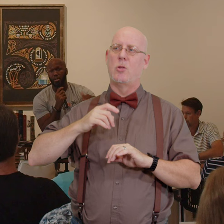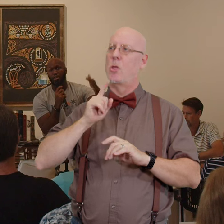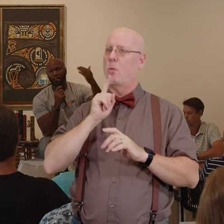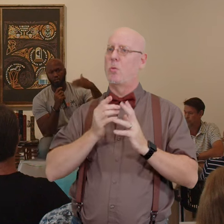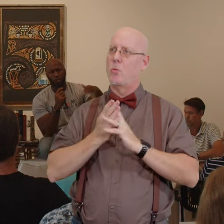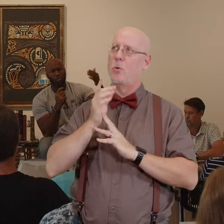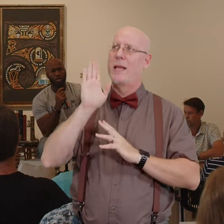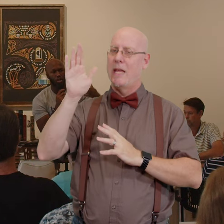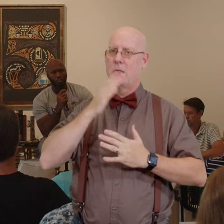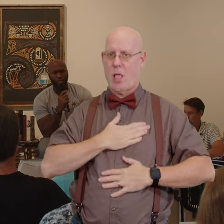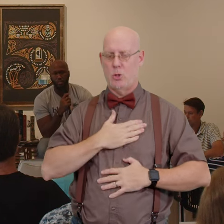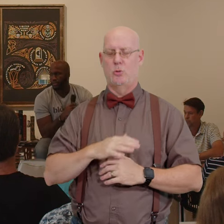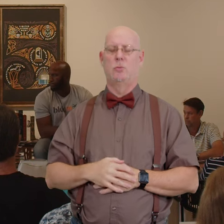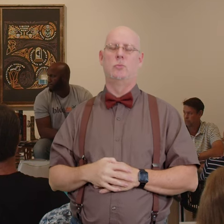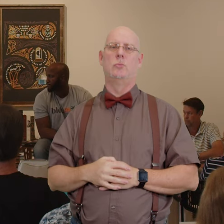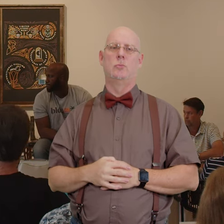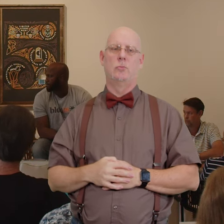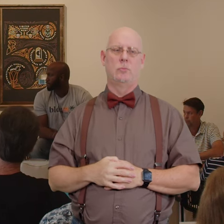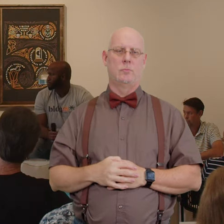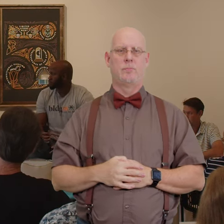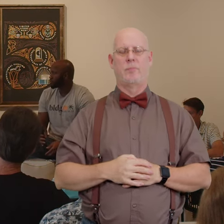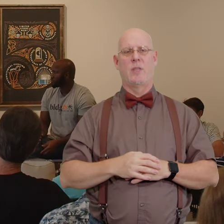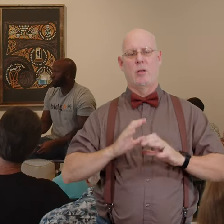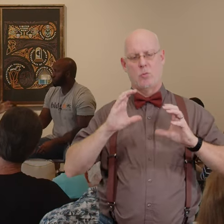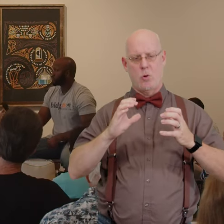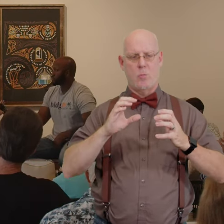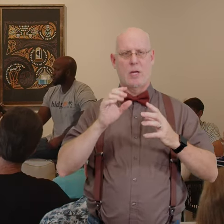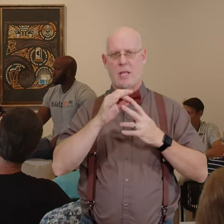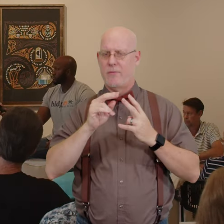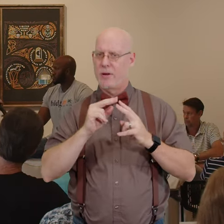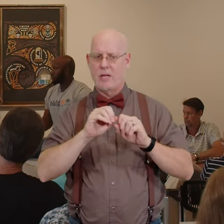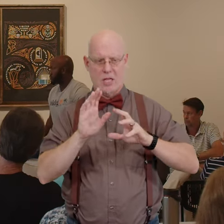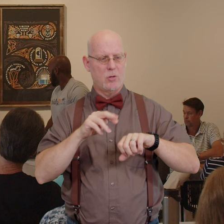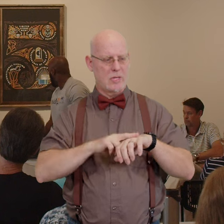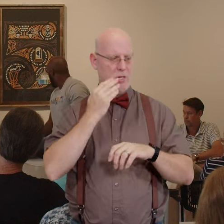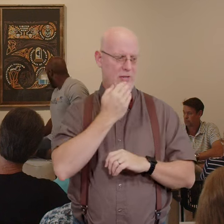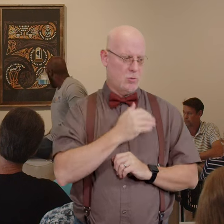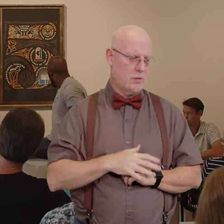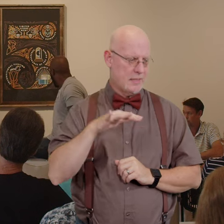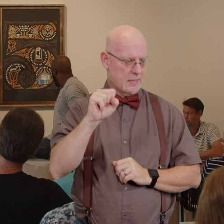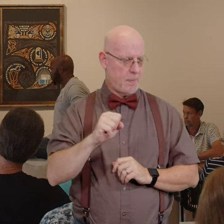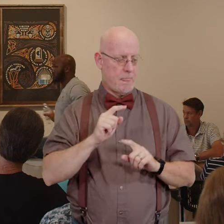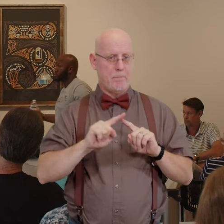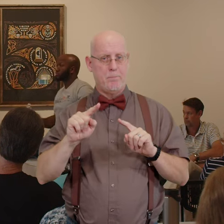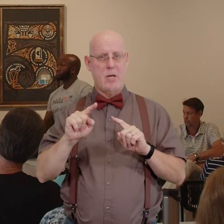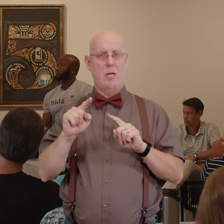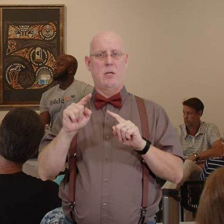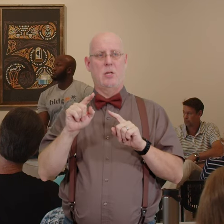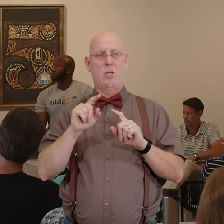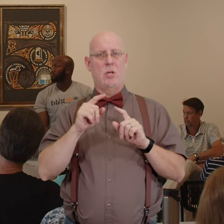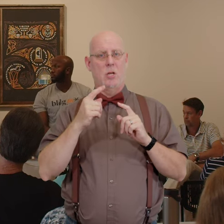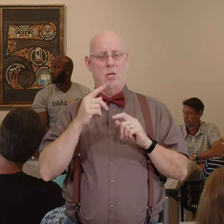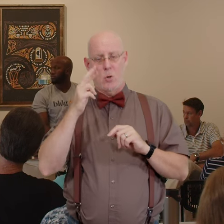but it's purely out of his own good pleasure. Corporate election is very clear in Scripture, the nation of Israel. But to try